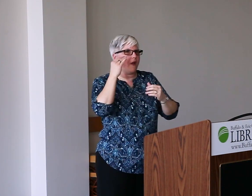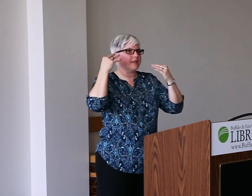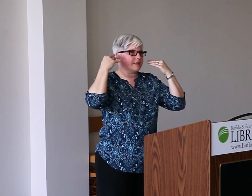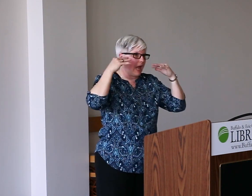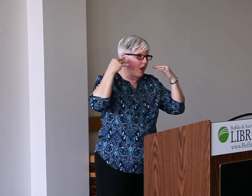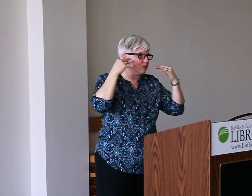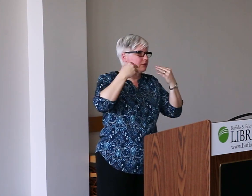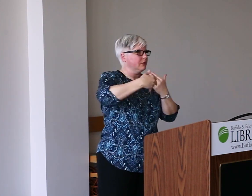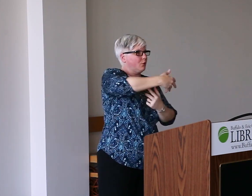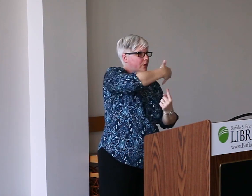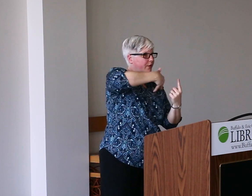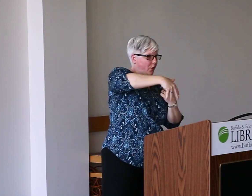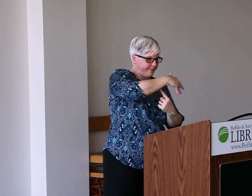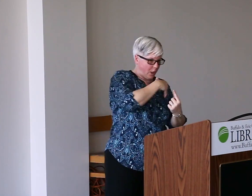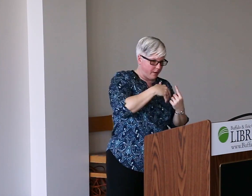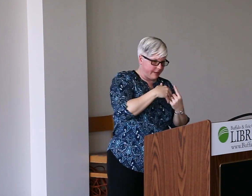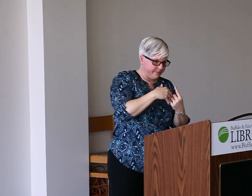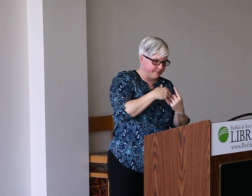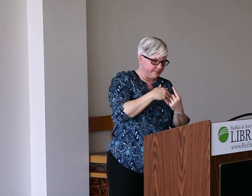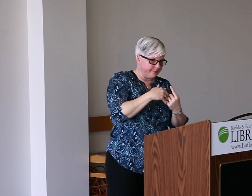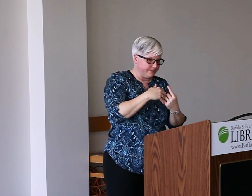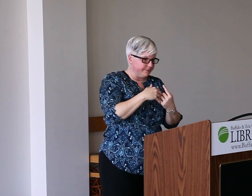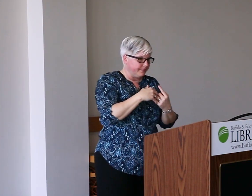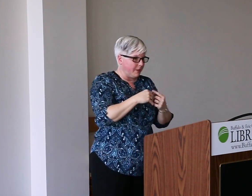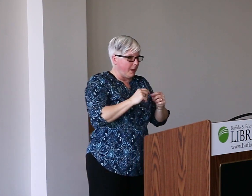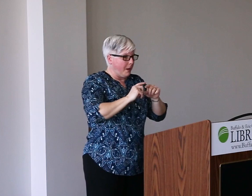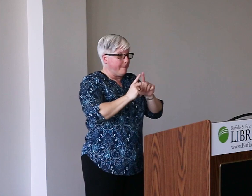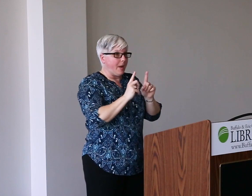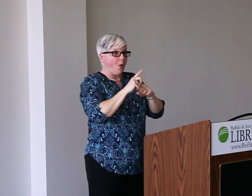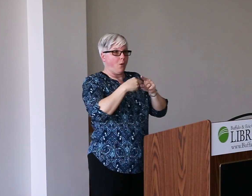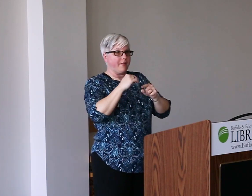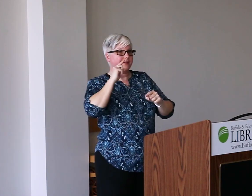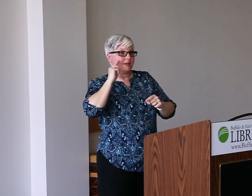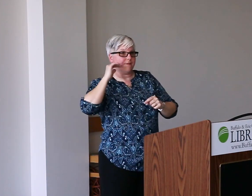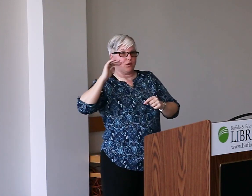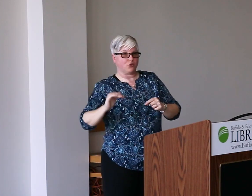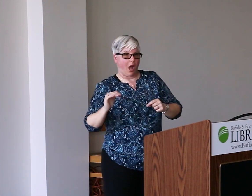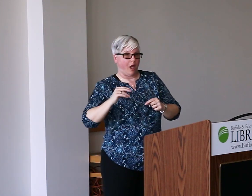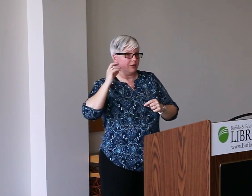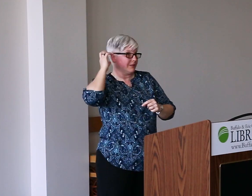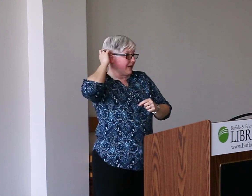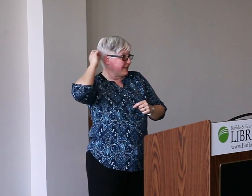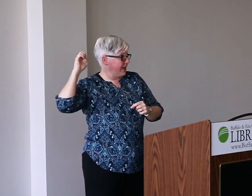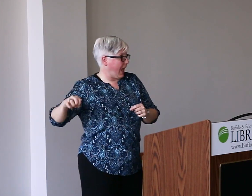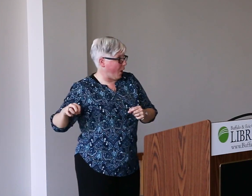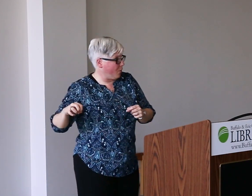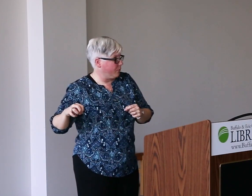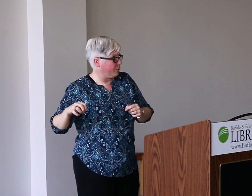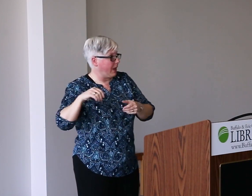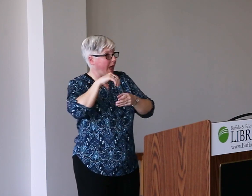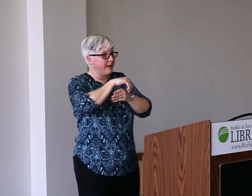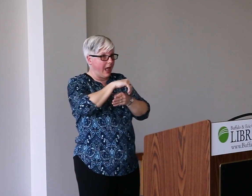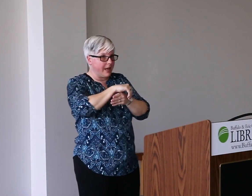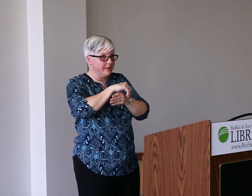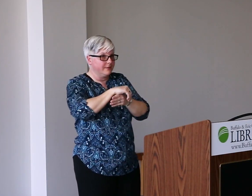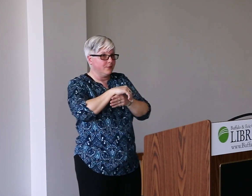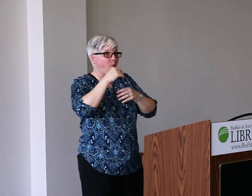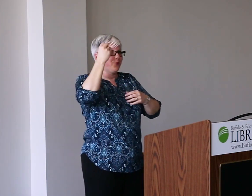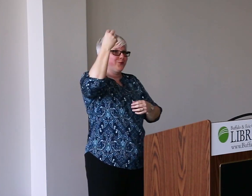But who, for those people who want to be aware of the sound in their environment. But when a deaf child takes it off